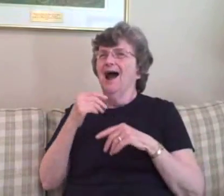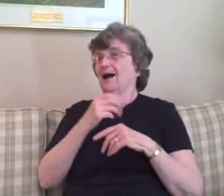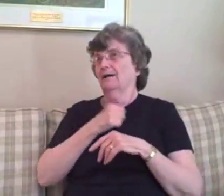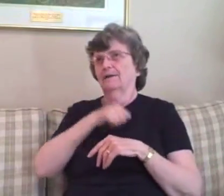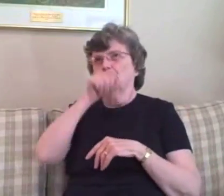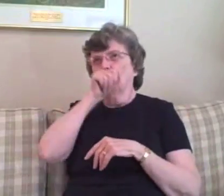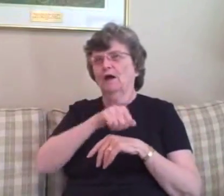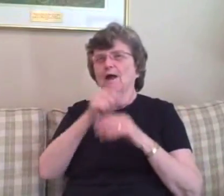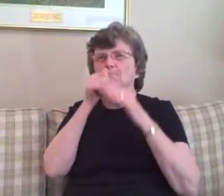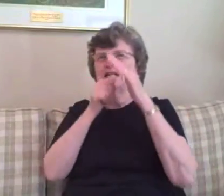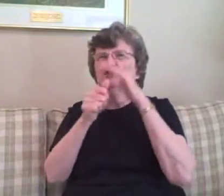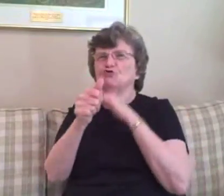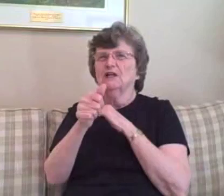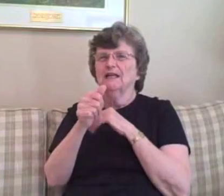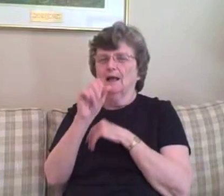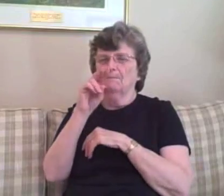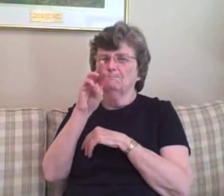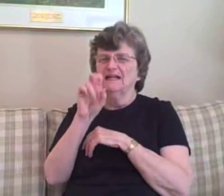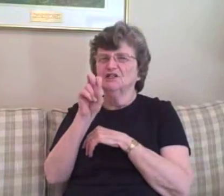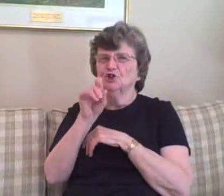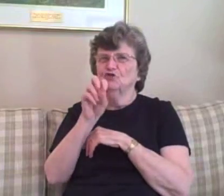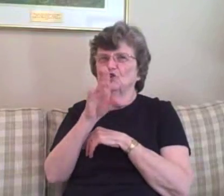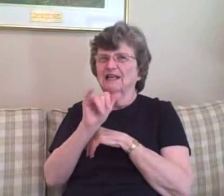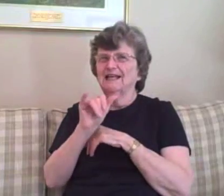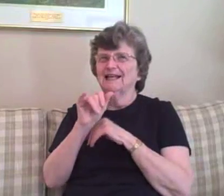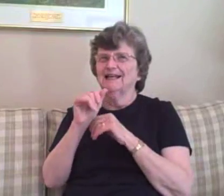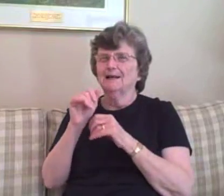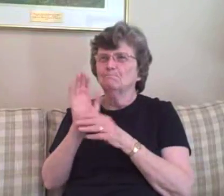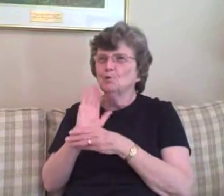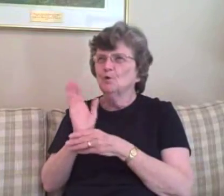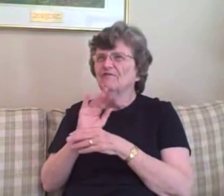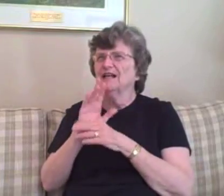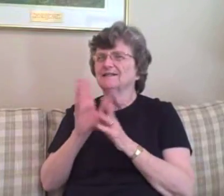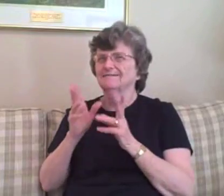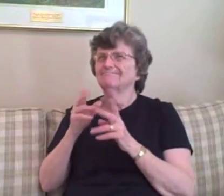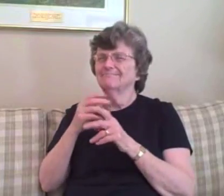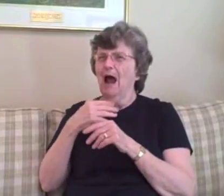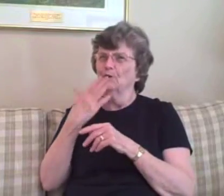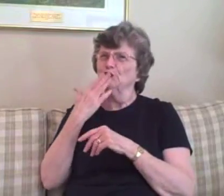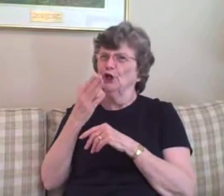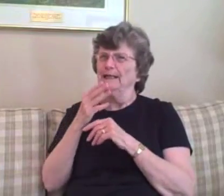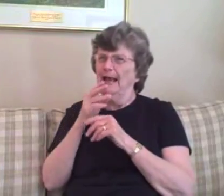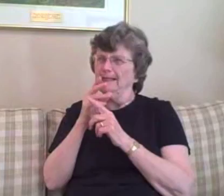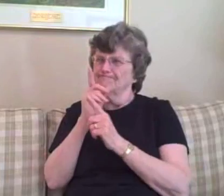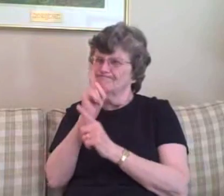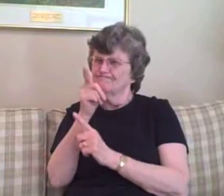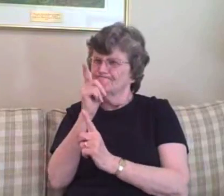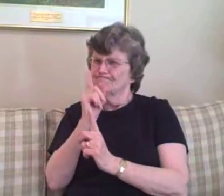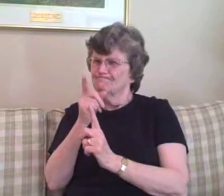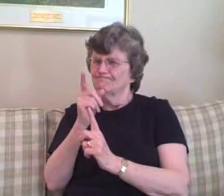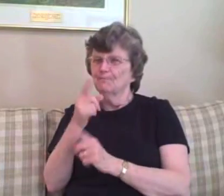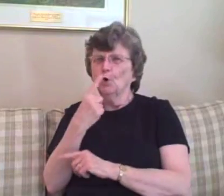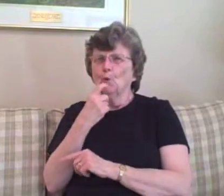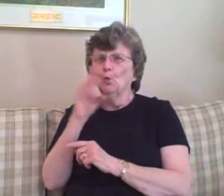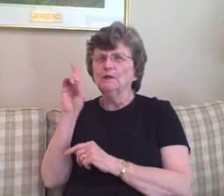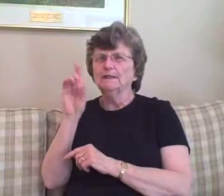Oh, and then I really loved mysteries, mystery movies, and I was good at the who done